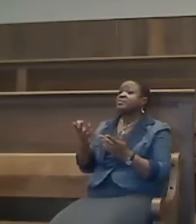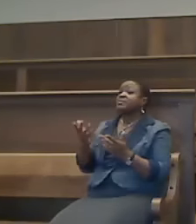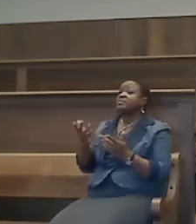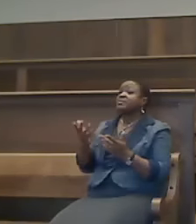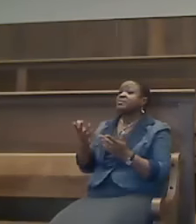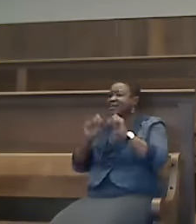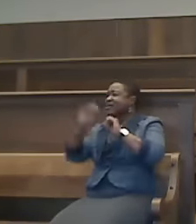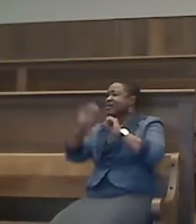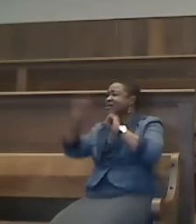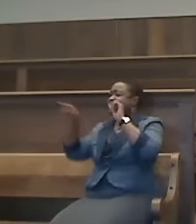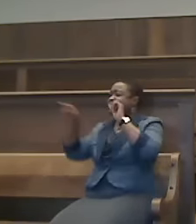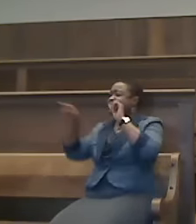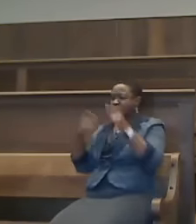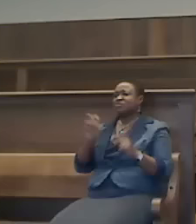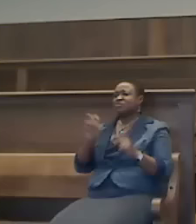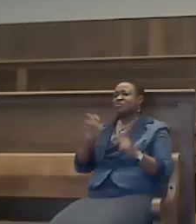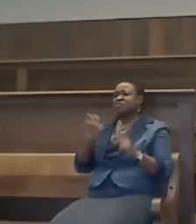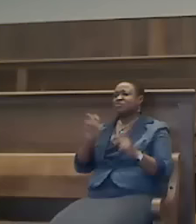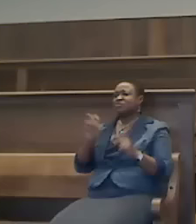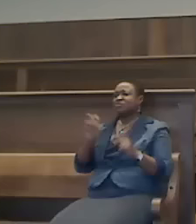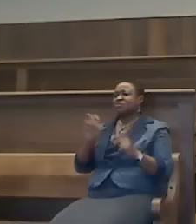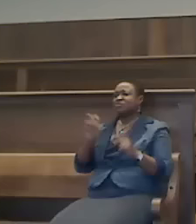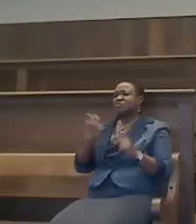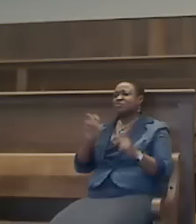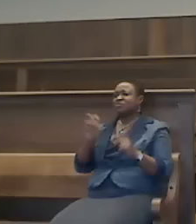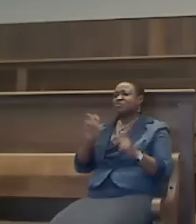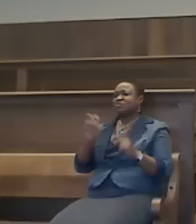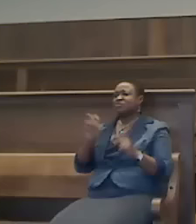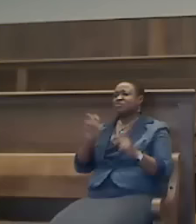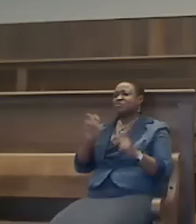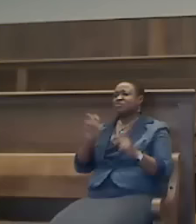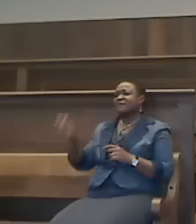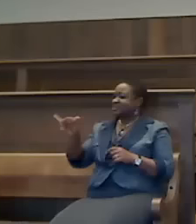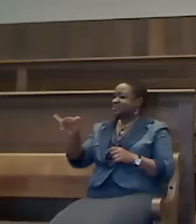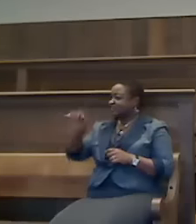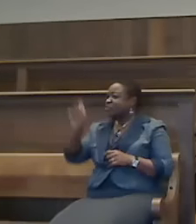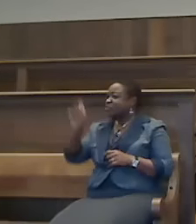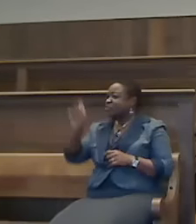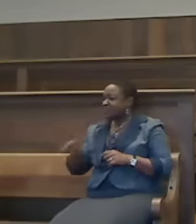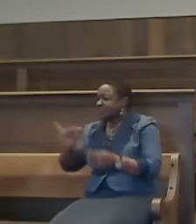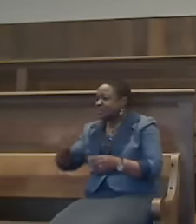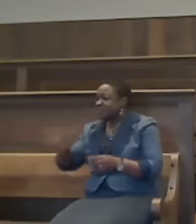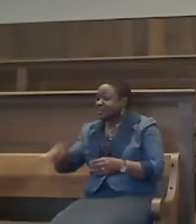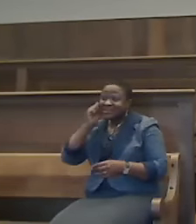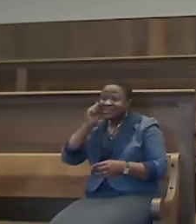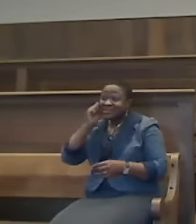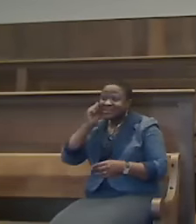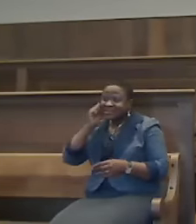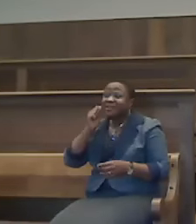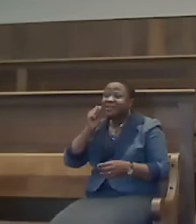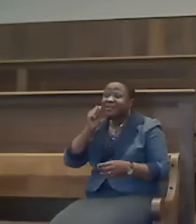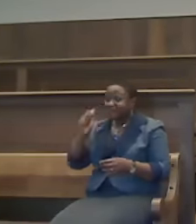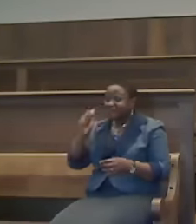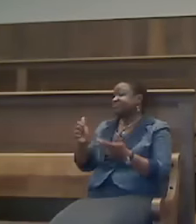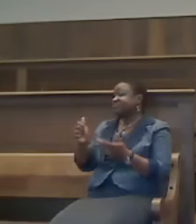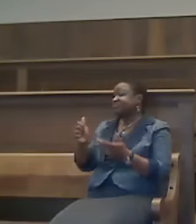audiences all over the country where I travel this very same question. And skin conditions come up about